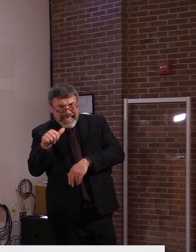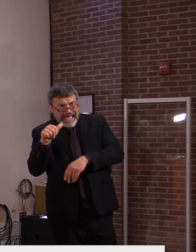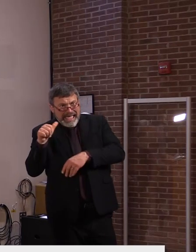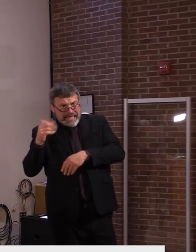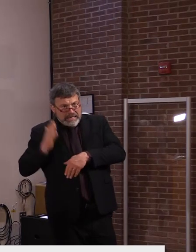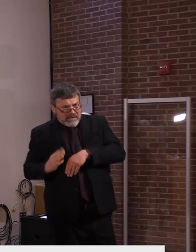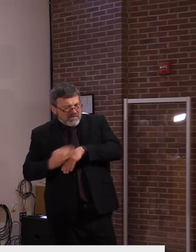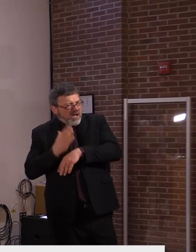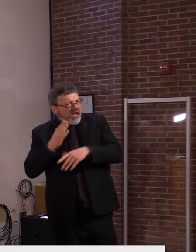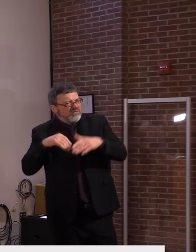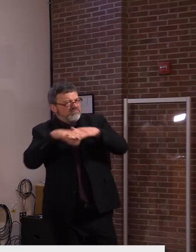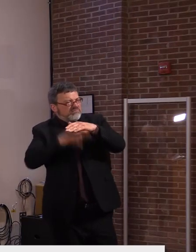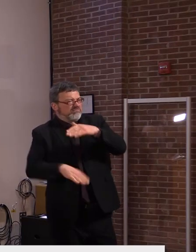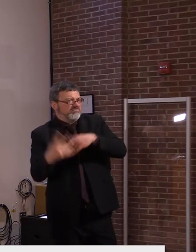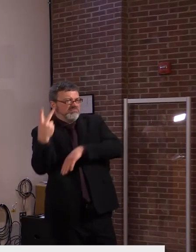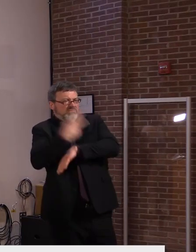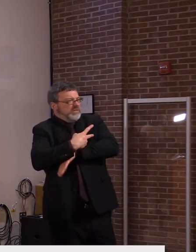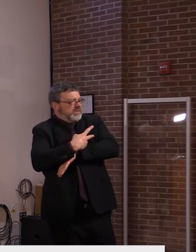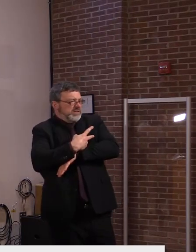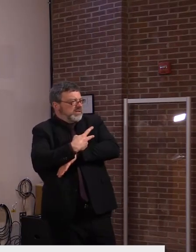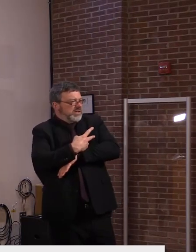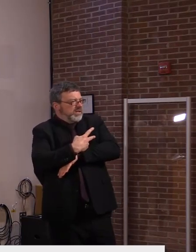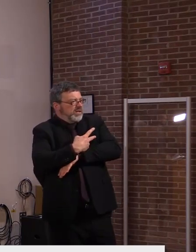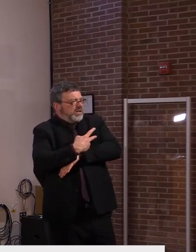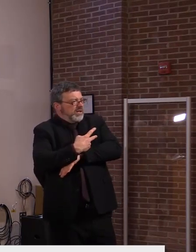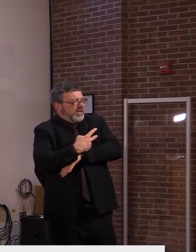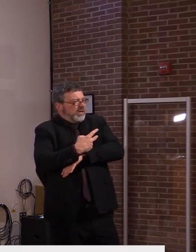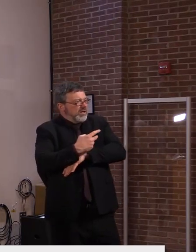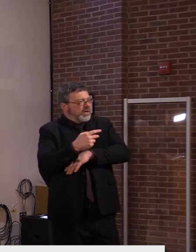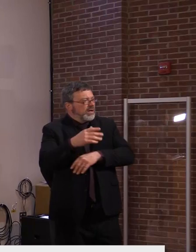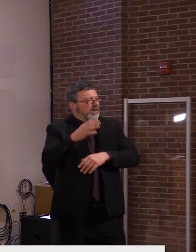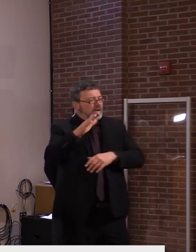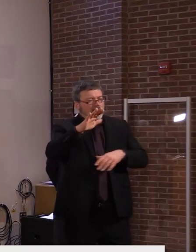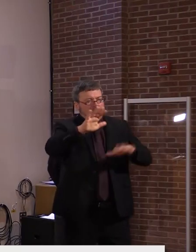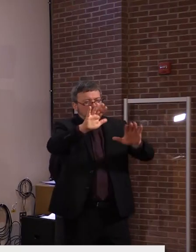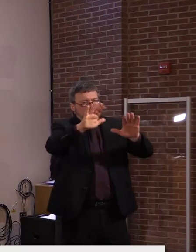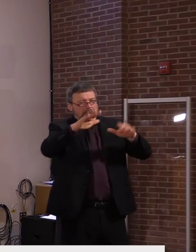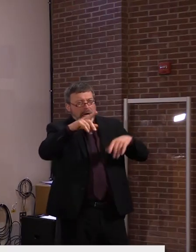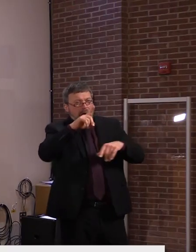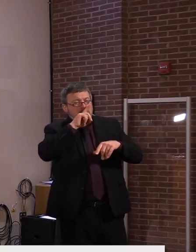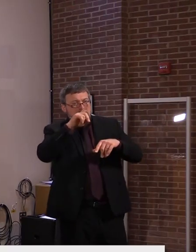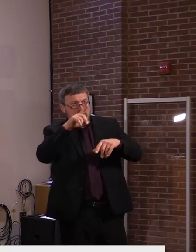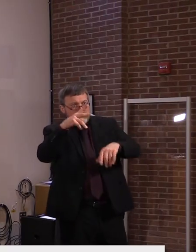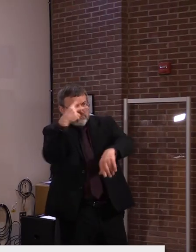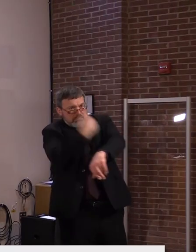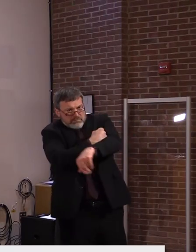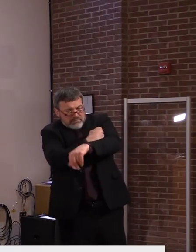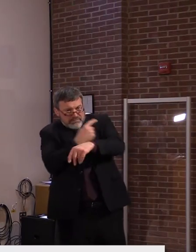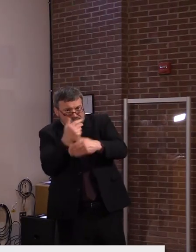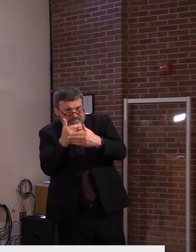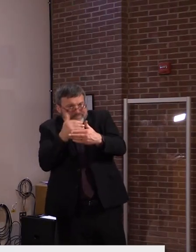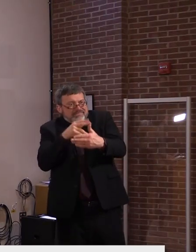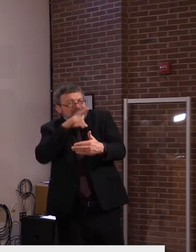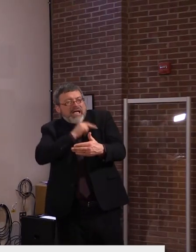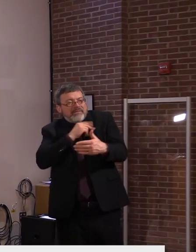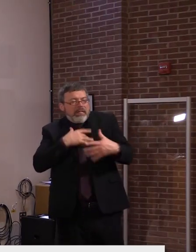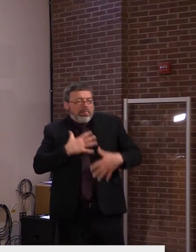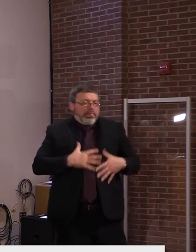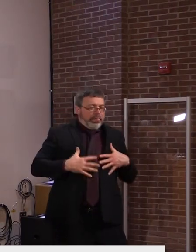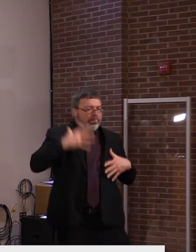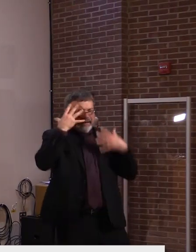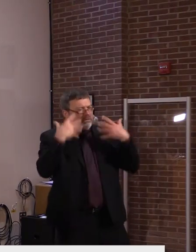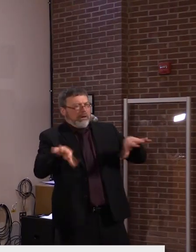I'm sure most people wouldn't want to do it the day before Thanksgiving. You know, that's probably a rational thought. But other than